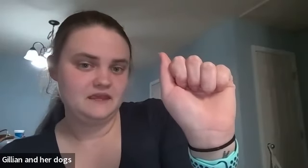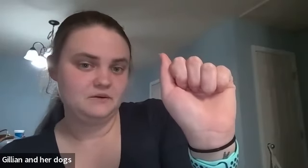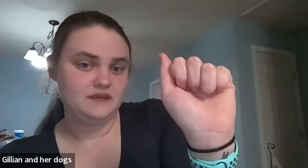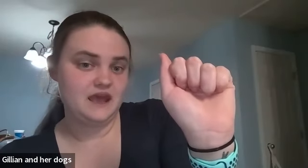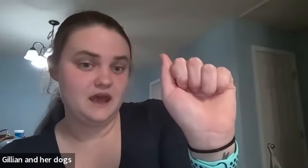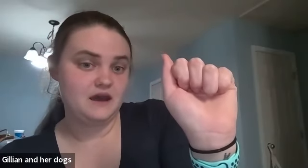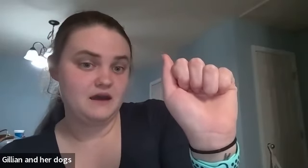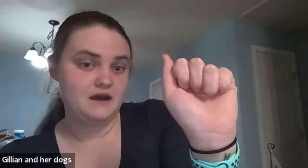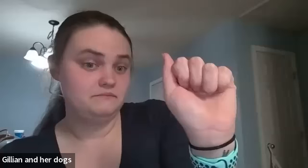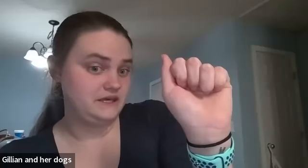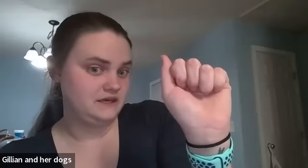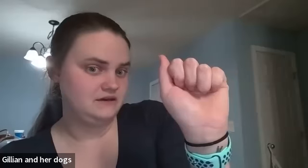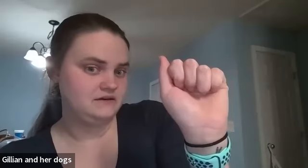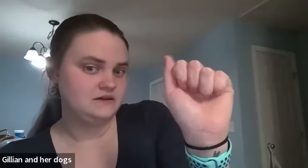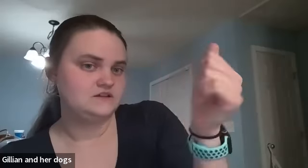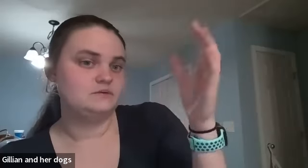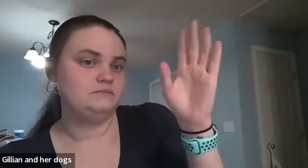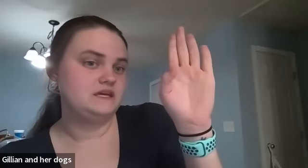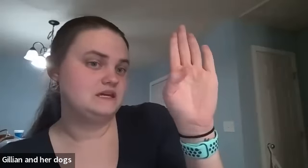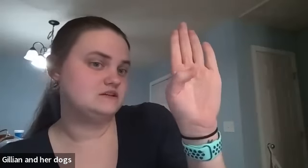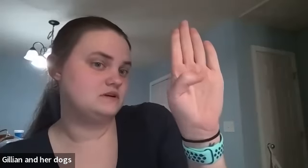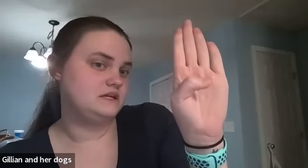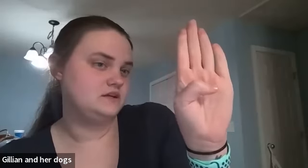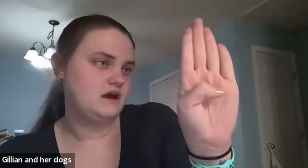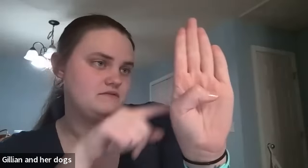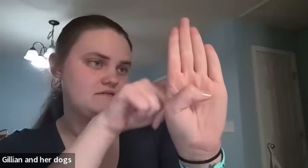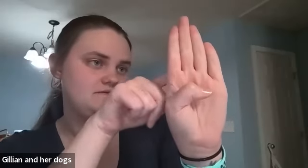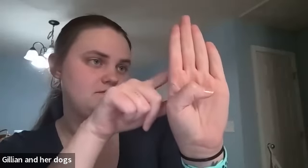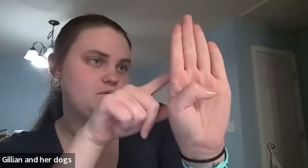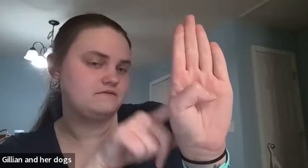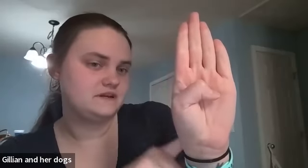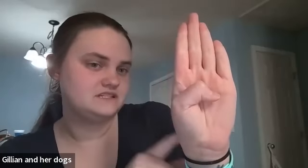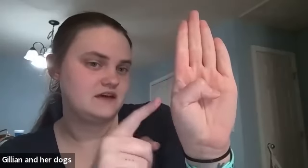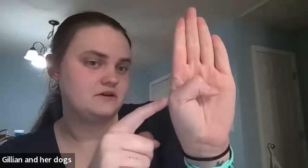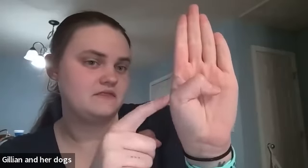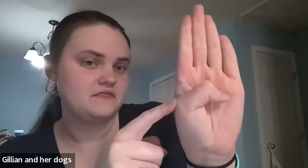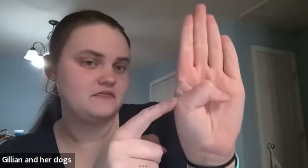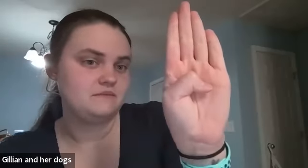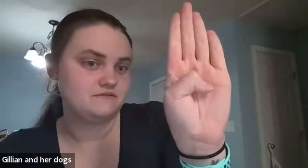Then we have B. So B is going to be, you have that 4 fingers together and the thumb in front.